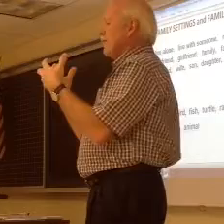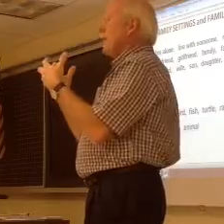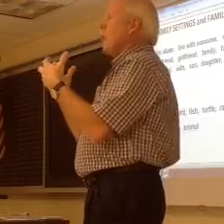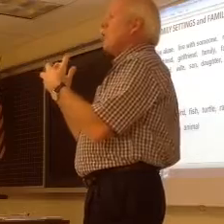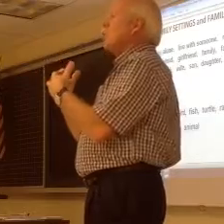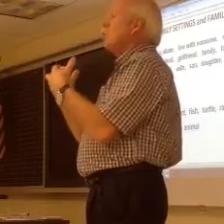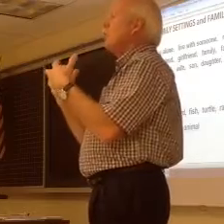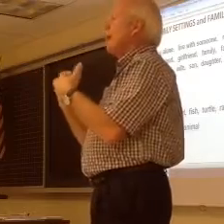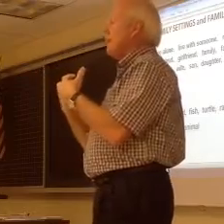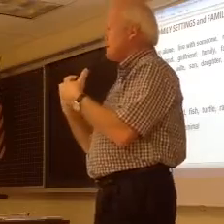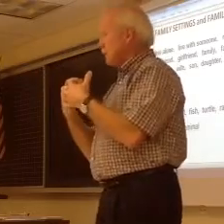a roommate.